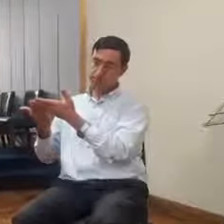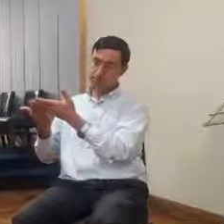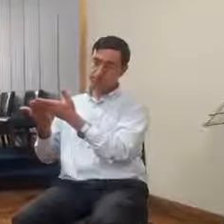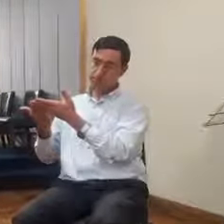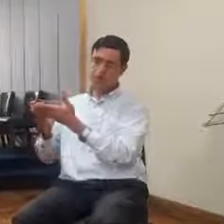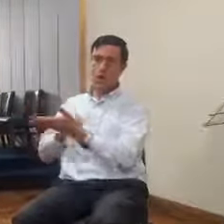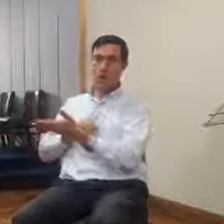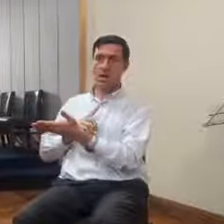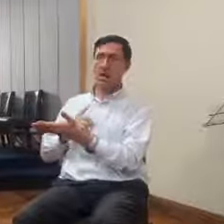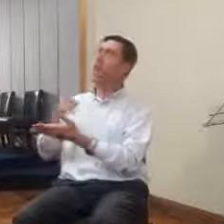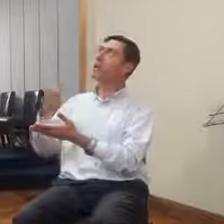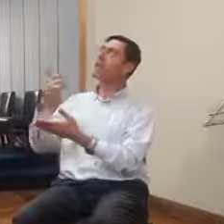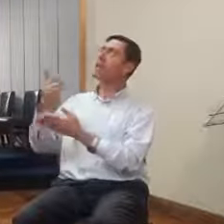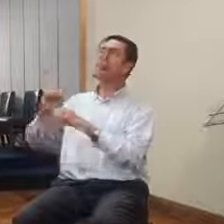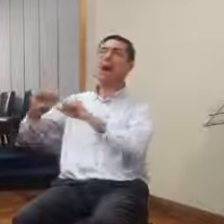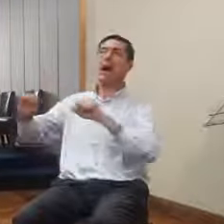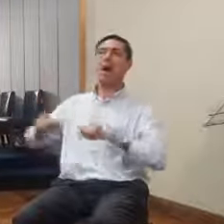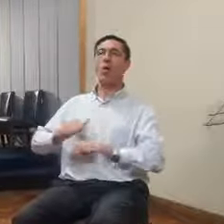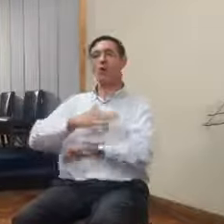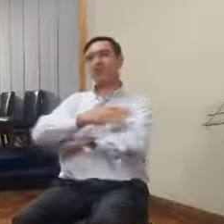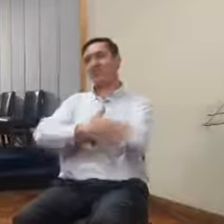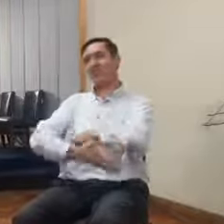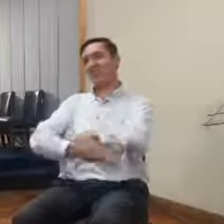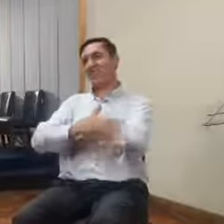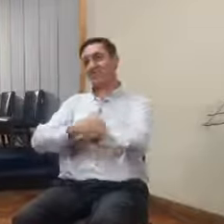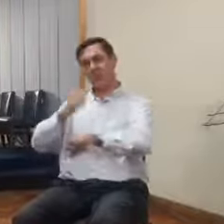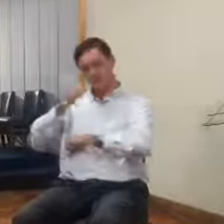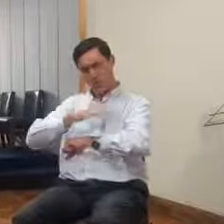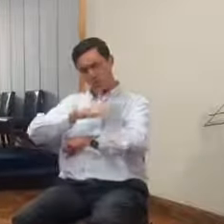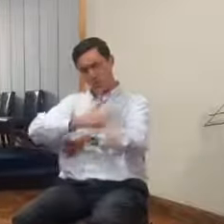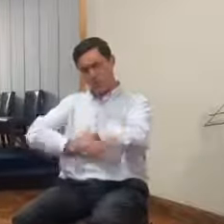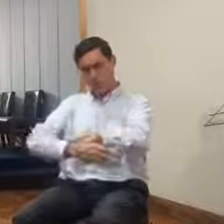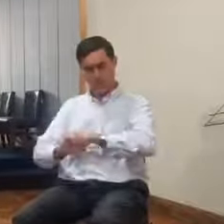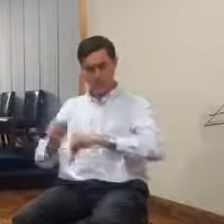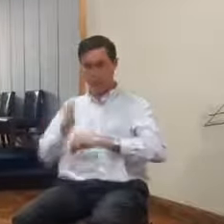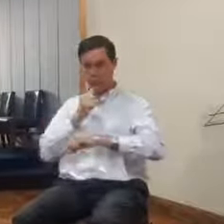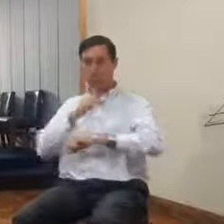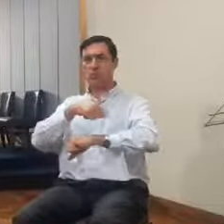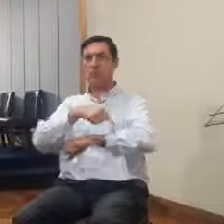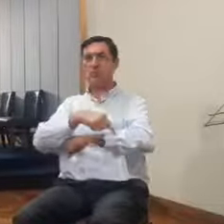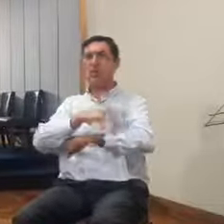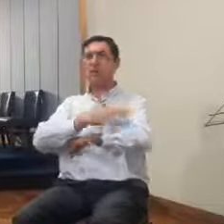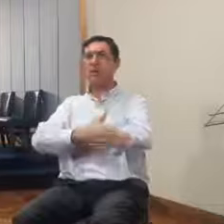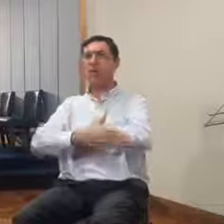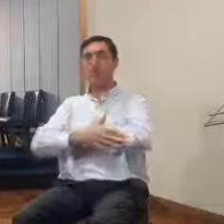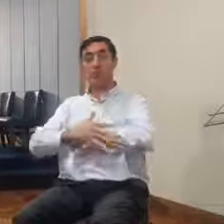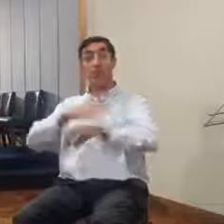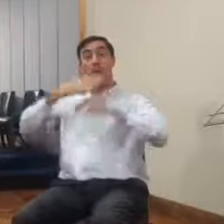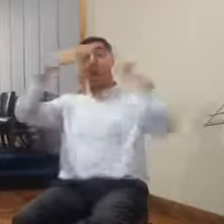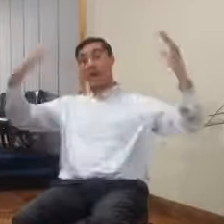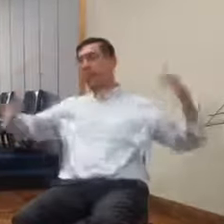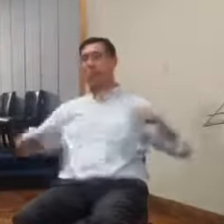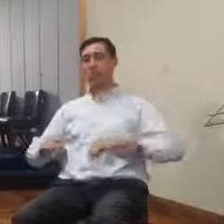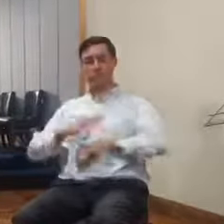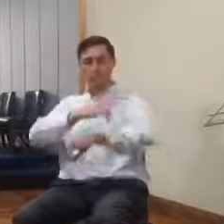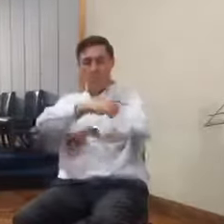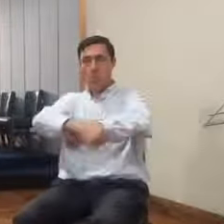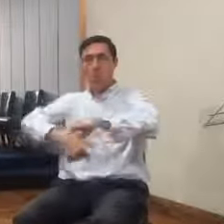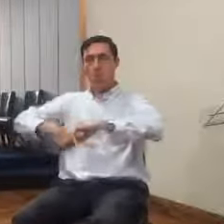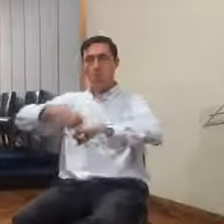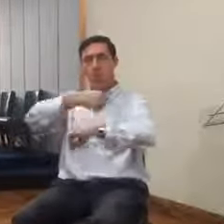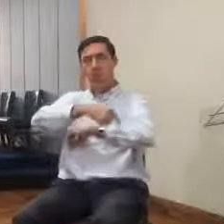use in battle, not one of those massive things that you hide behind, but a little thing that you hold with you when the going's